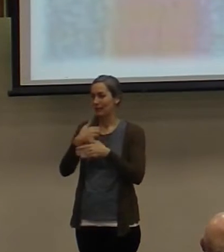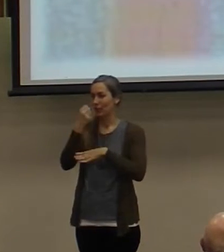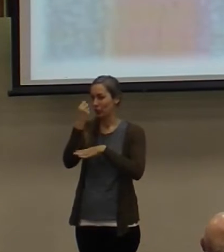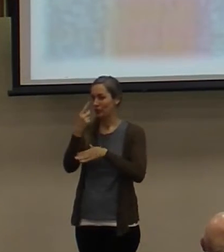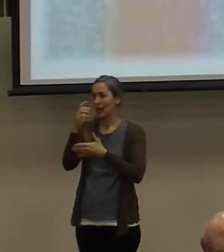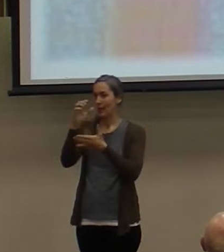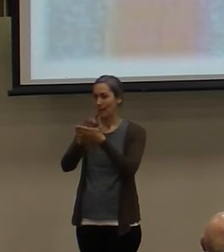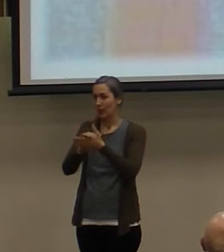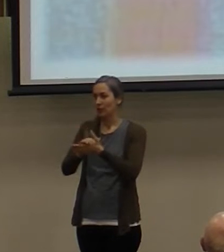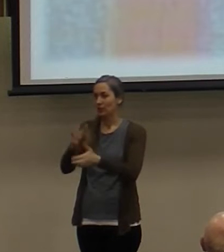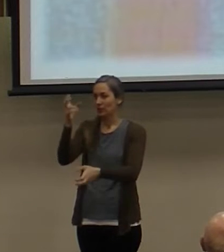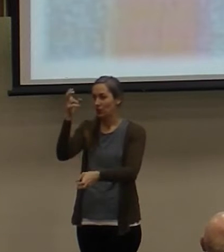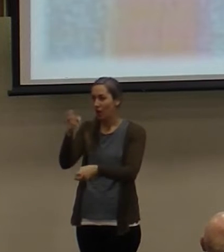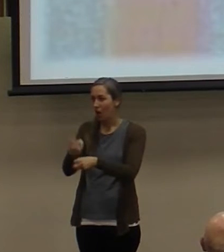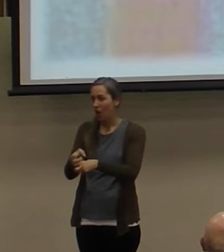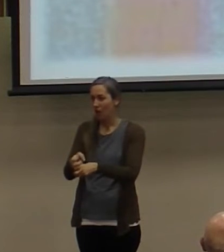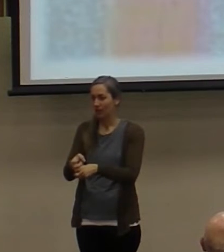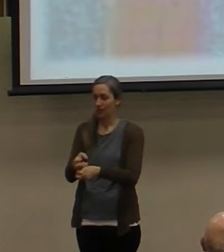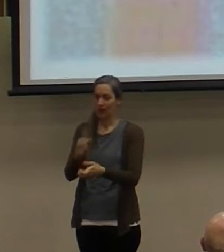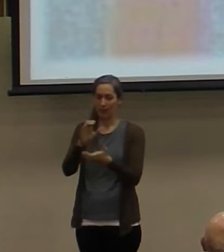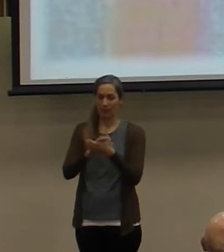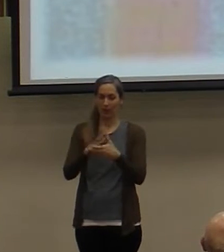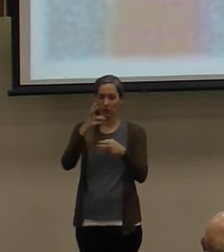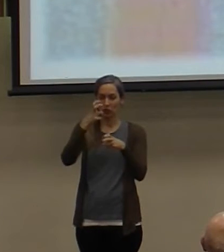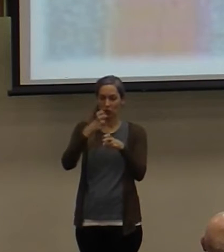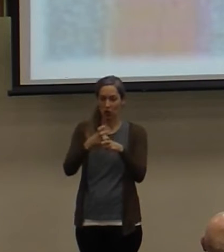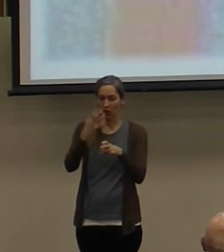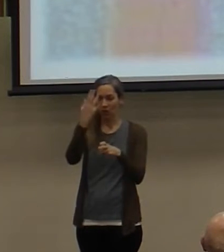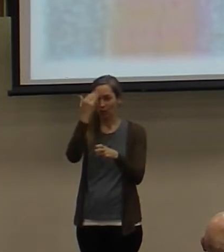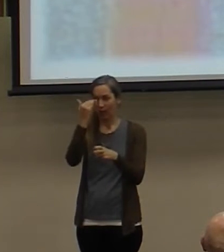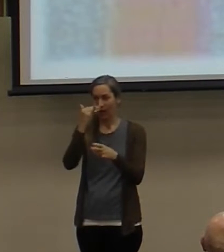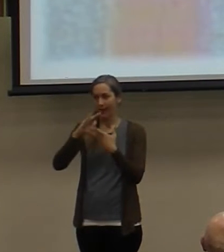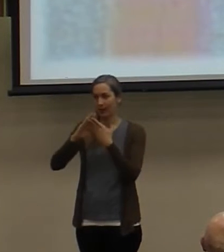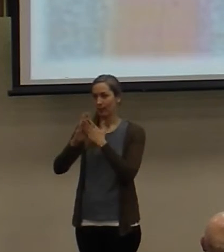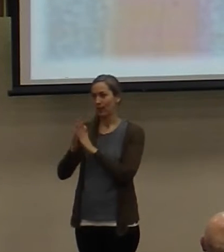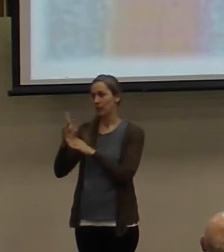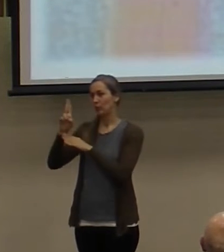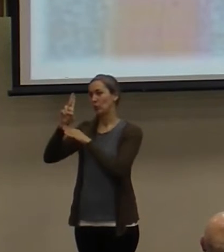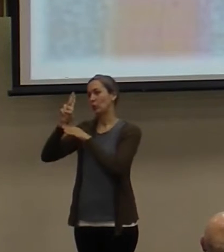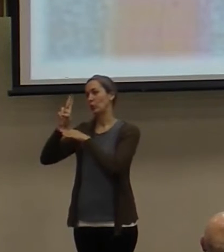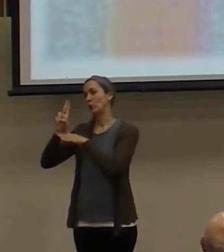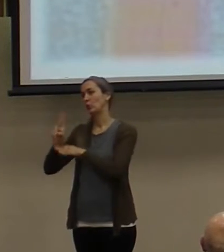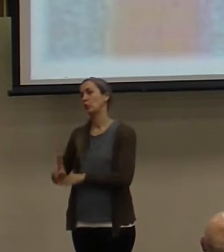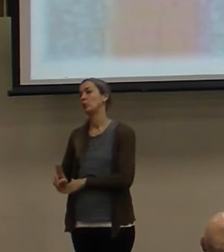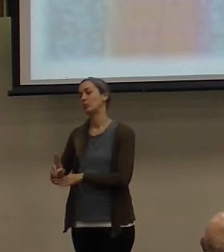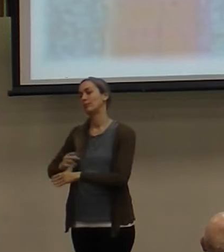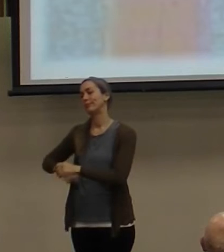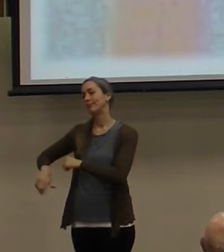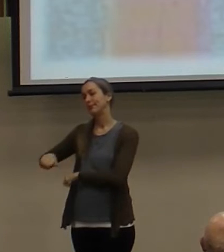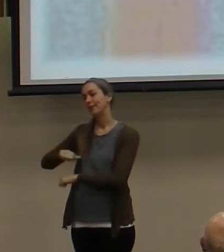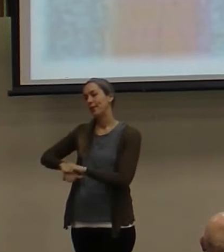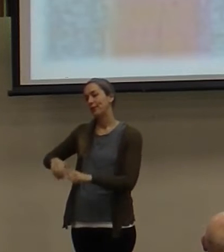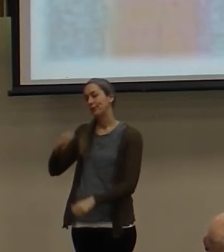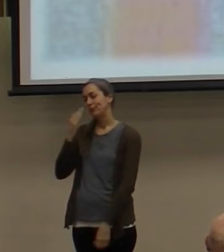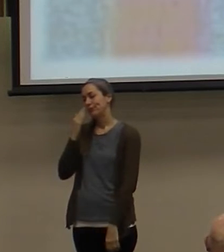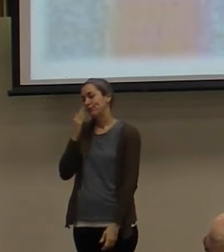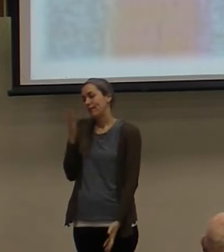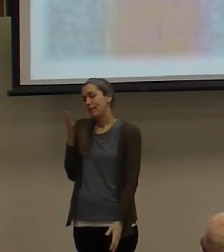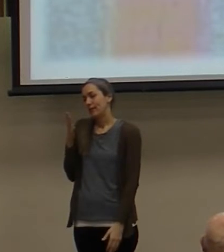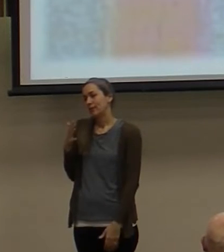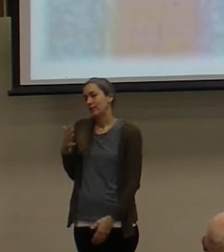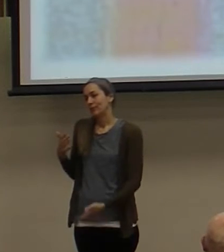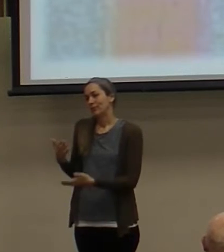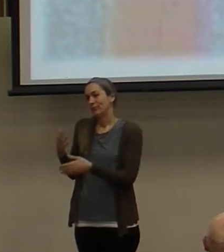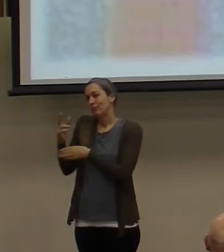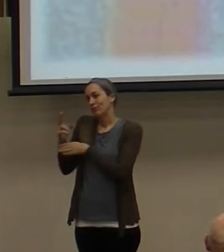one. Marriage is hard because of the familiarity factor. You remember when you got that first new